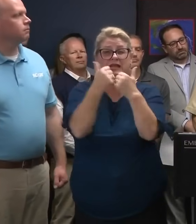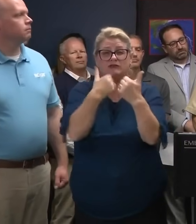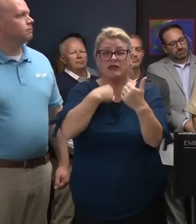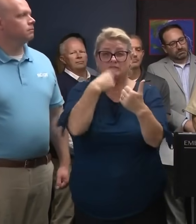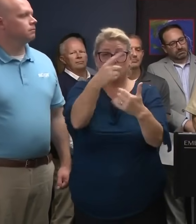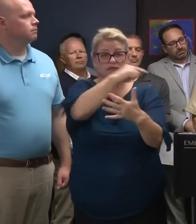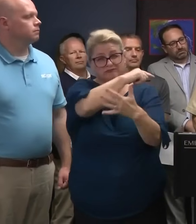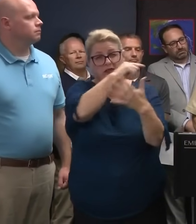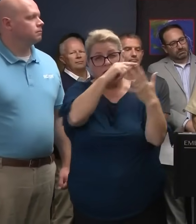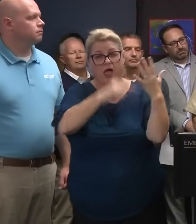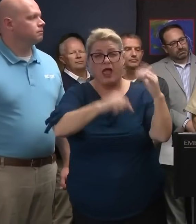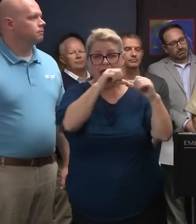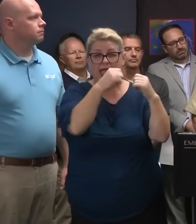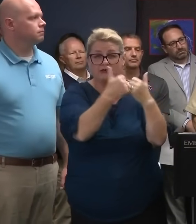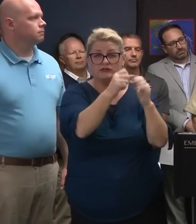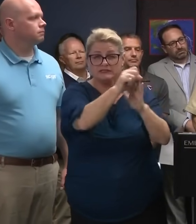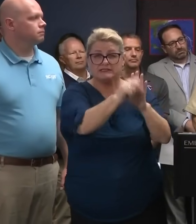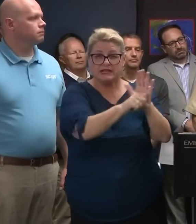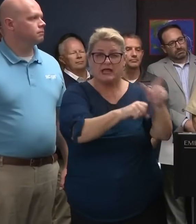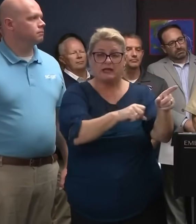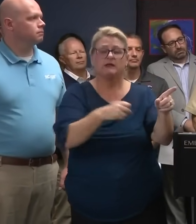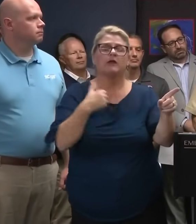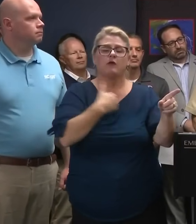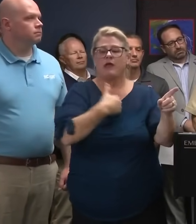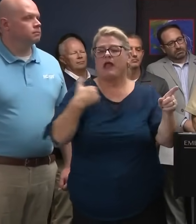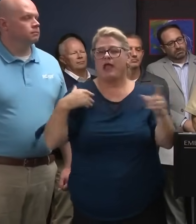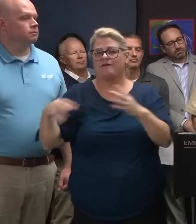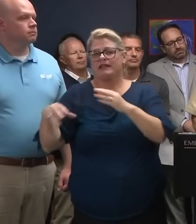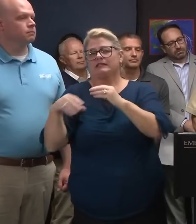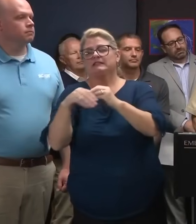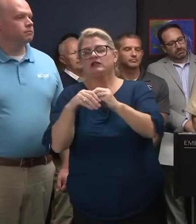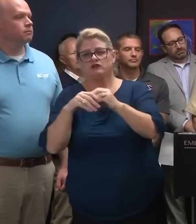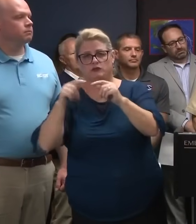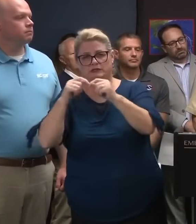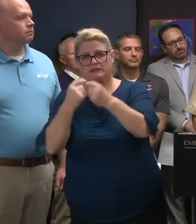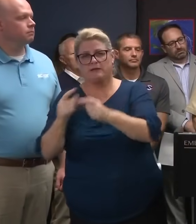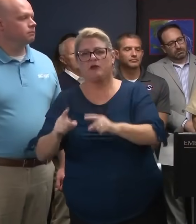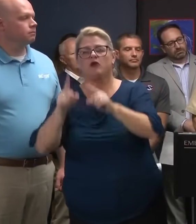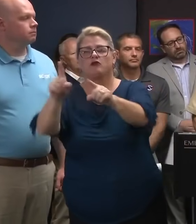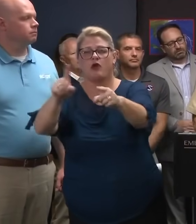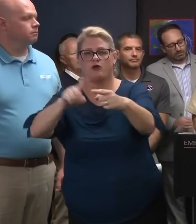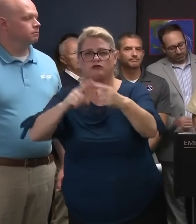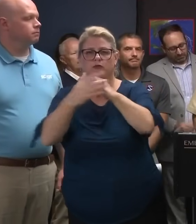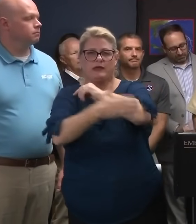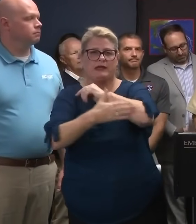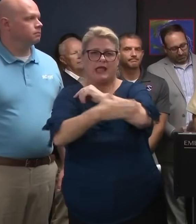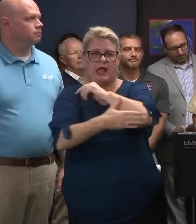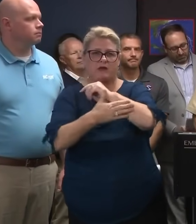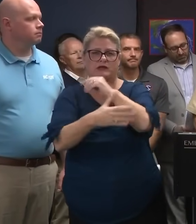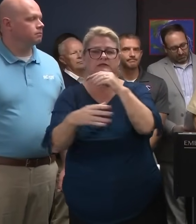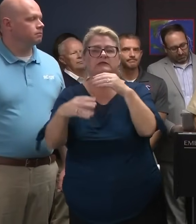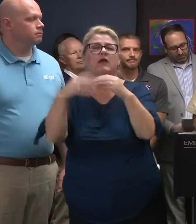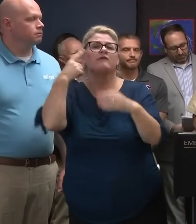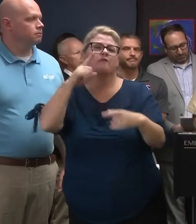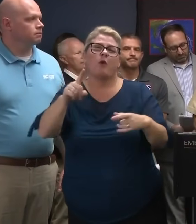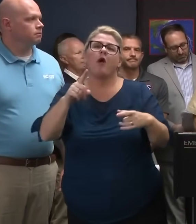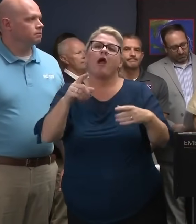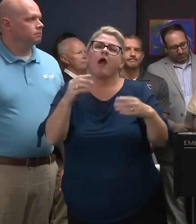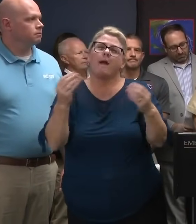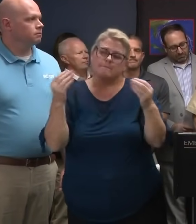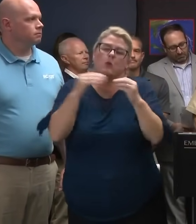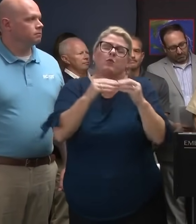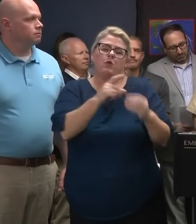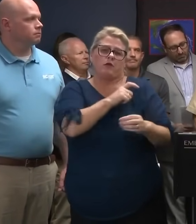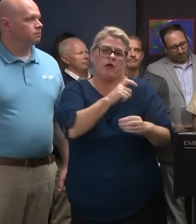those state agencies, we have staffed additional teams for deployment to additional counties to provide increased law enforcement presence